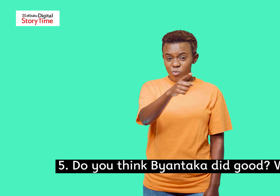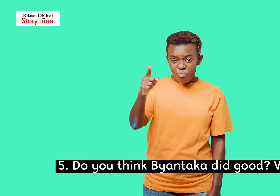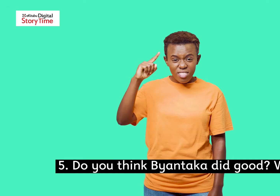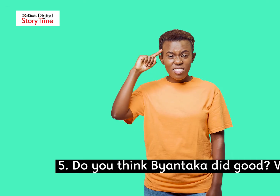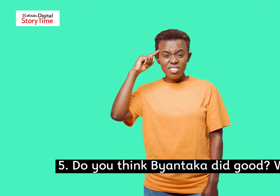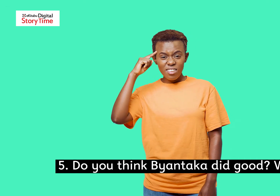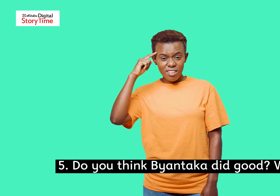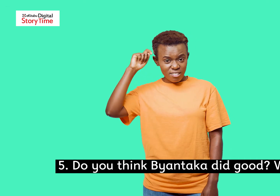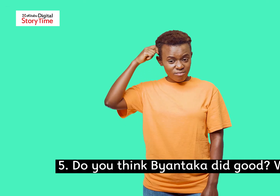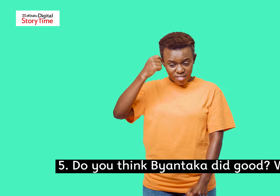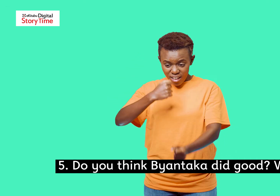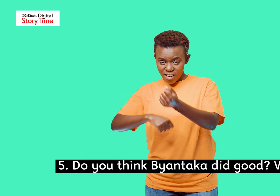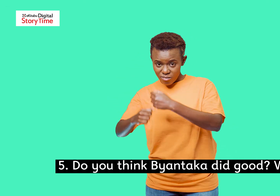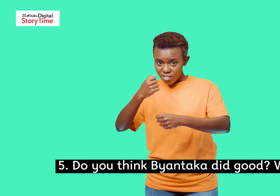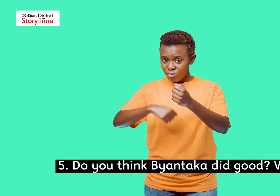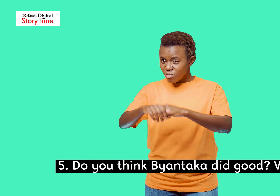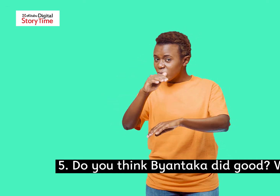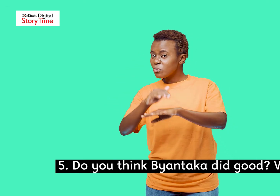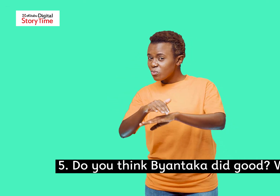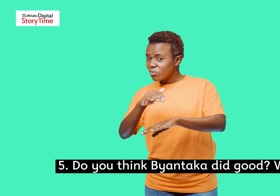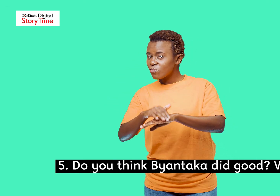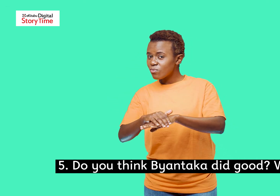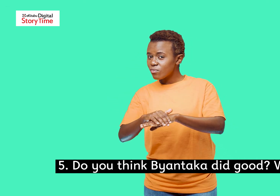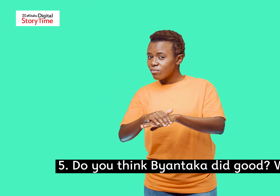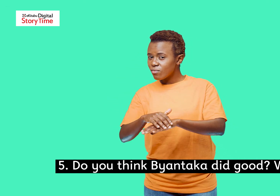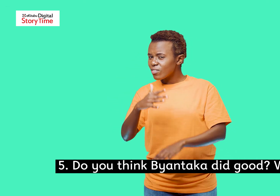Number 5. Do you think Biantaka did good?